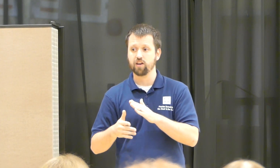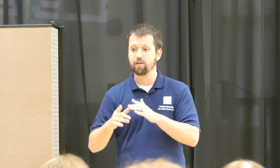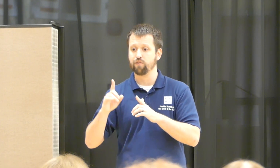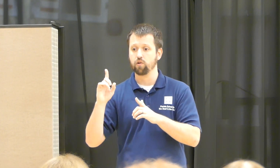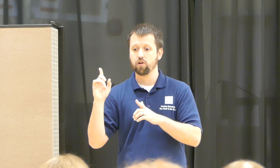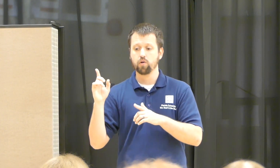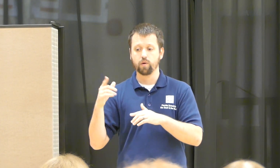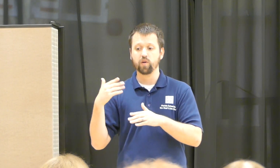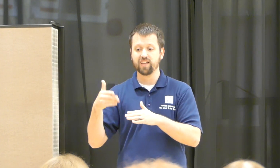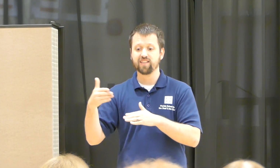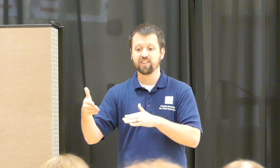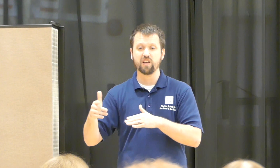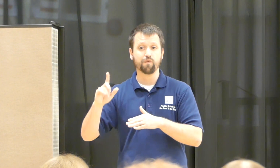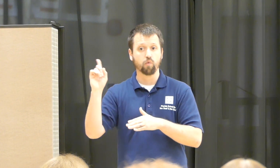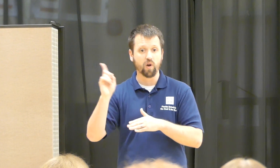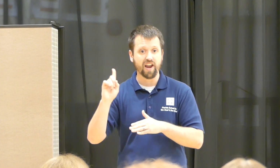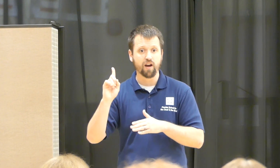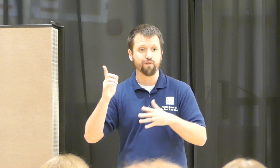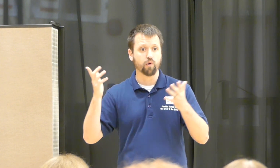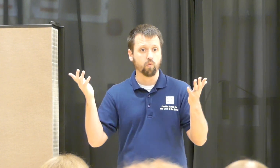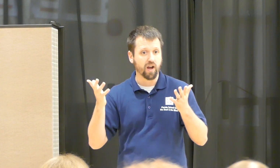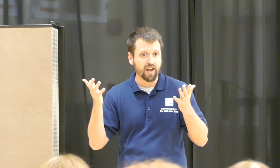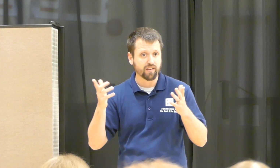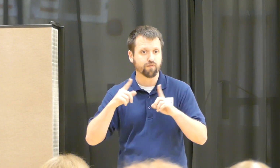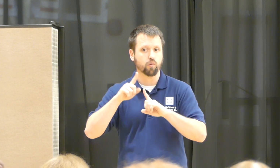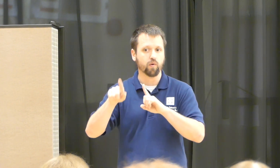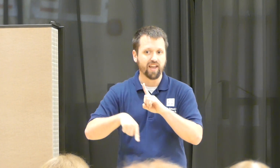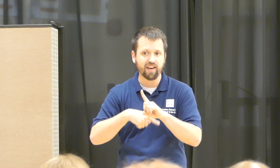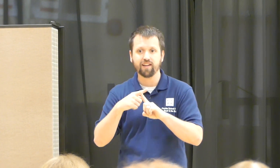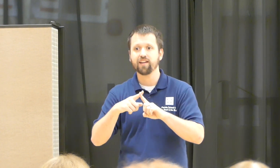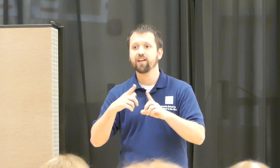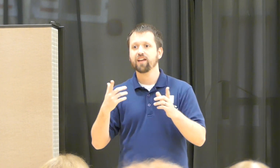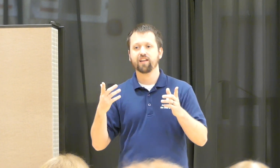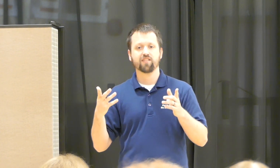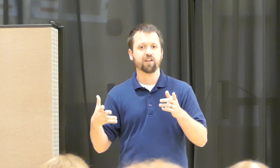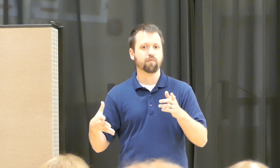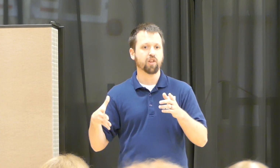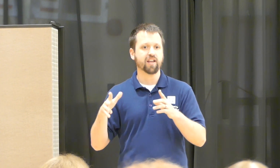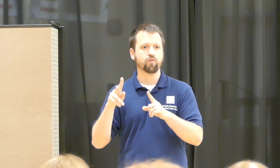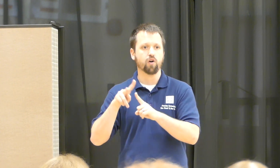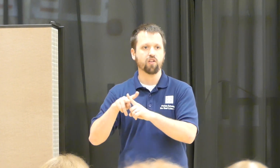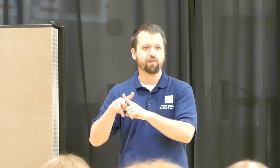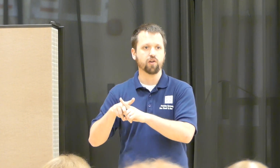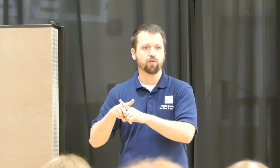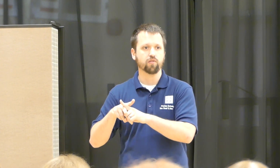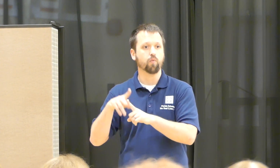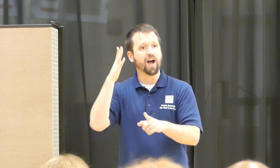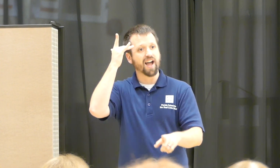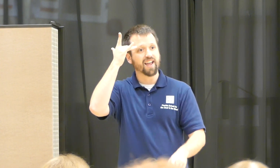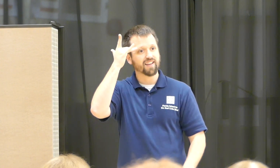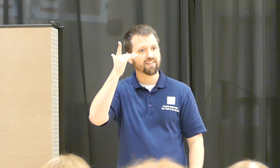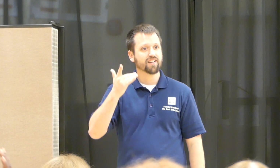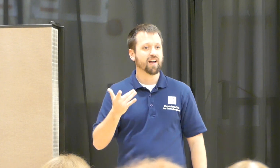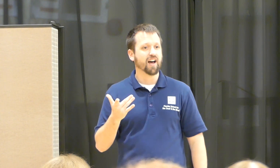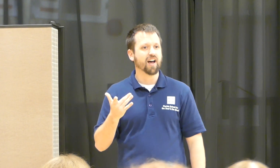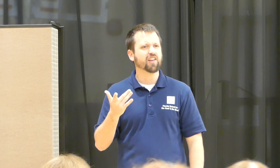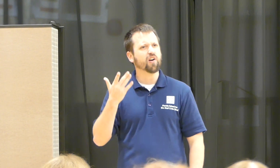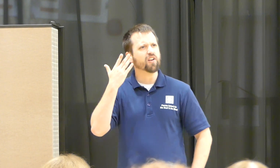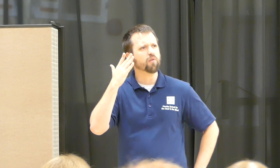be for when we get to them, for where, for what, for when. It's going to apply to all of them. Why? I don't really